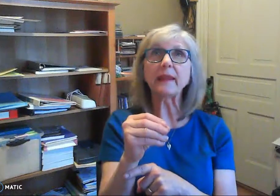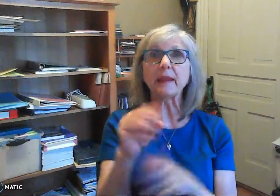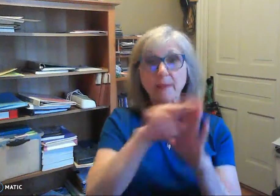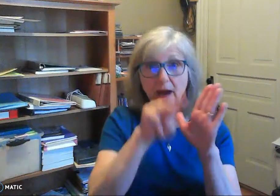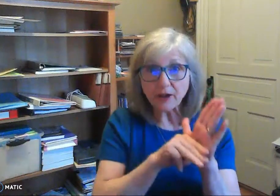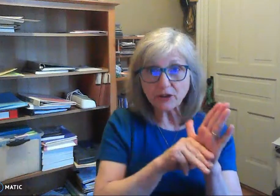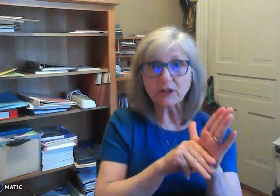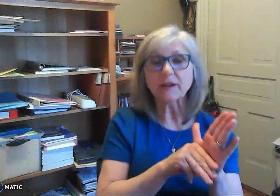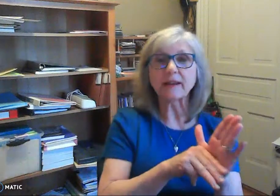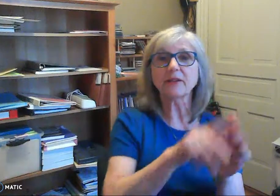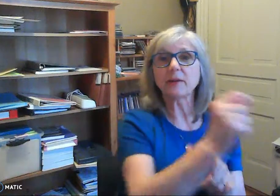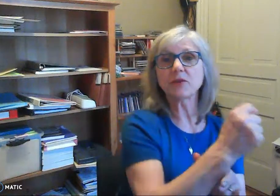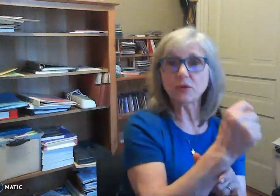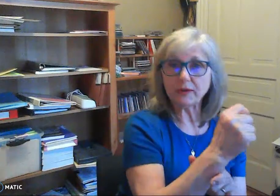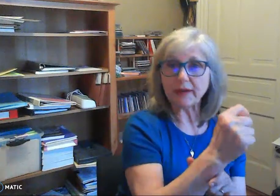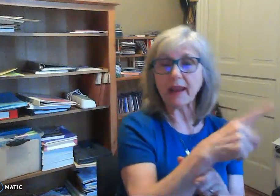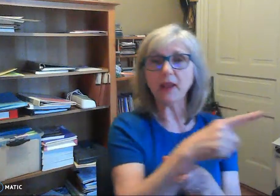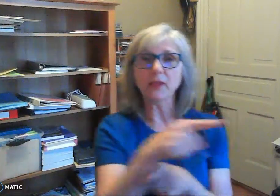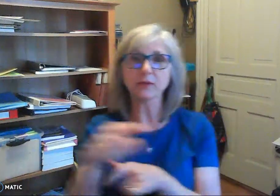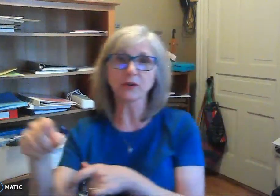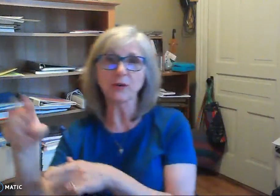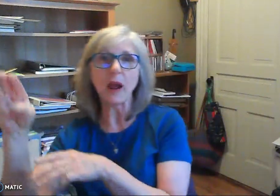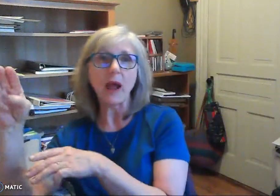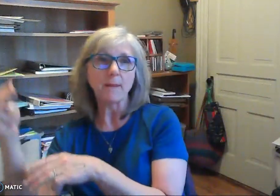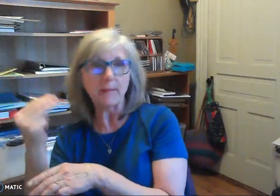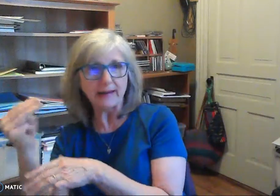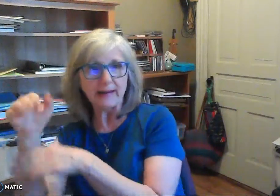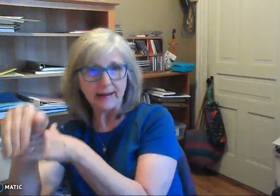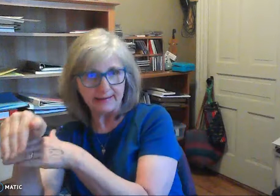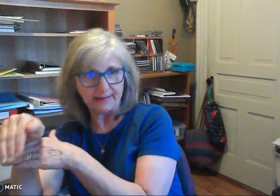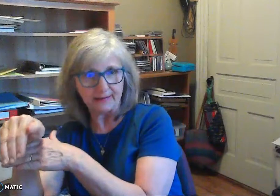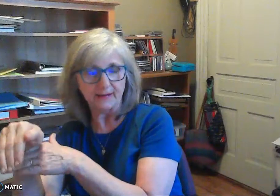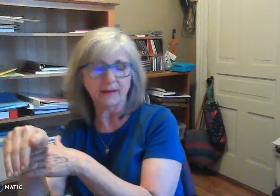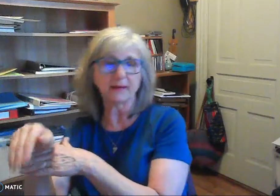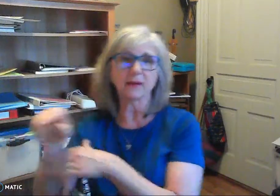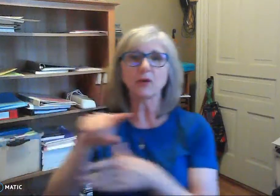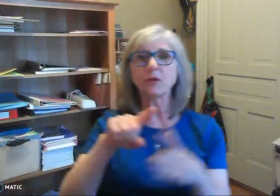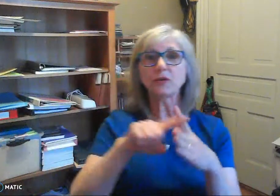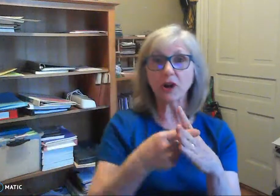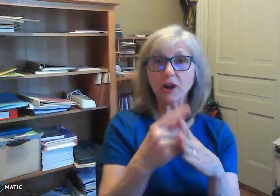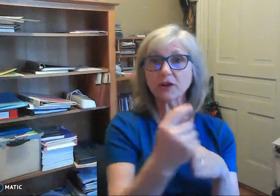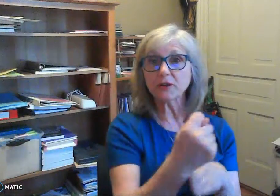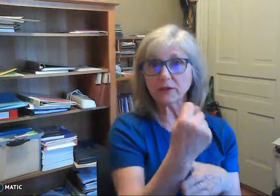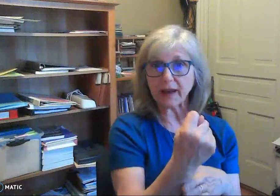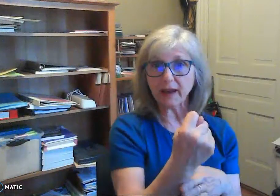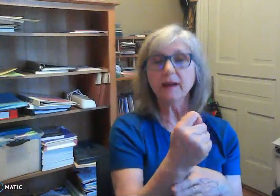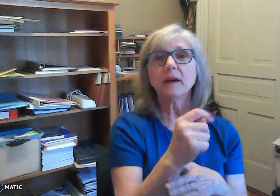The module is from Tuesday through Monday night. And so you start on Tuesday